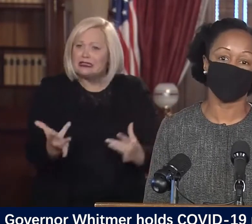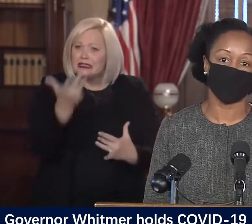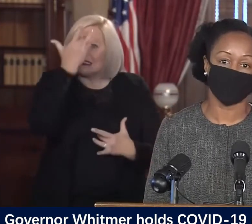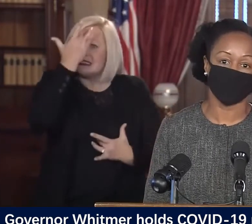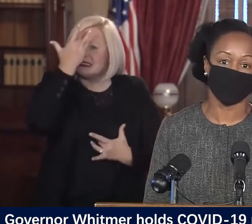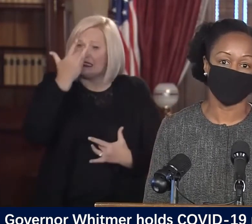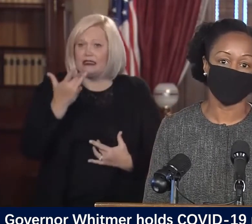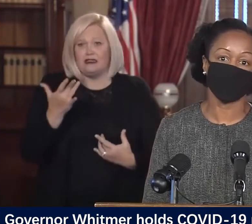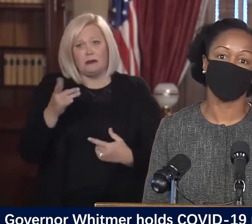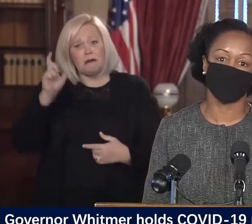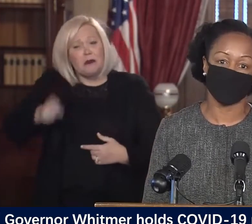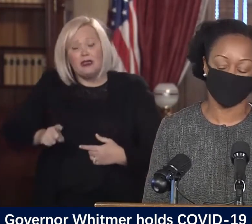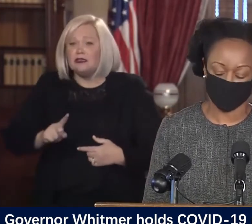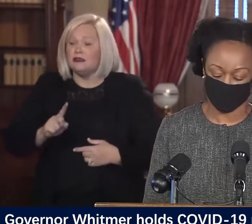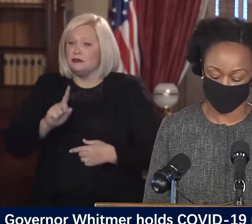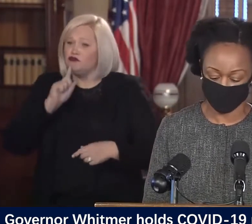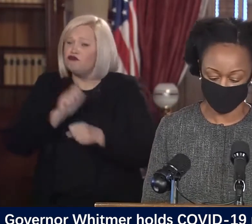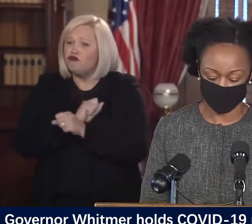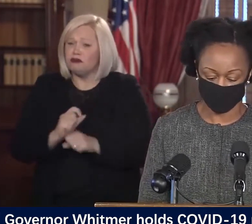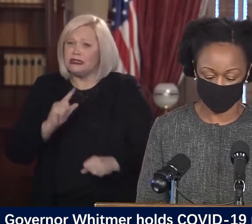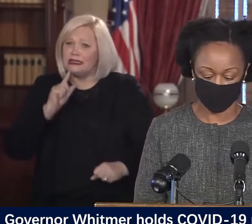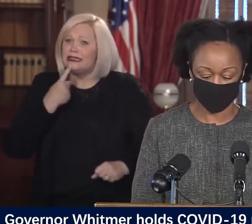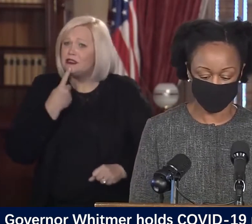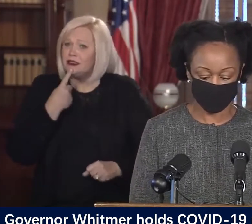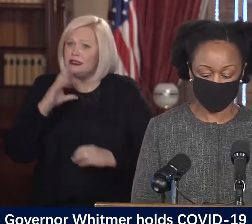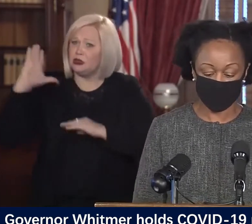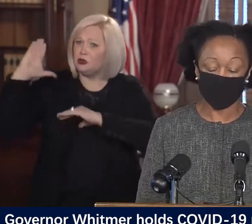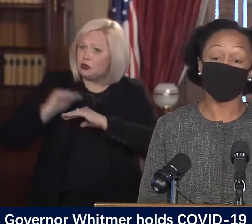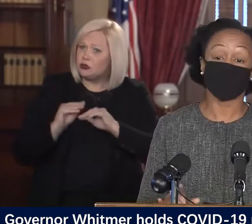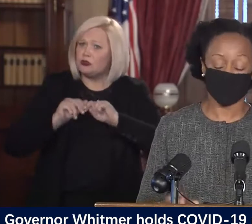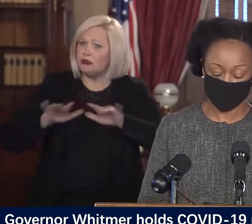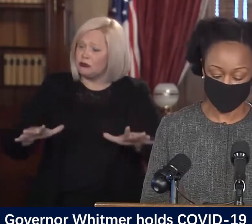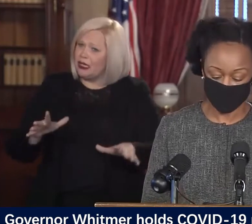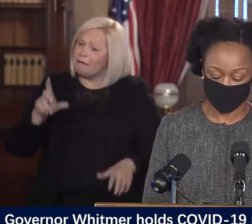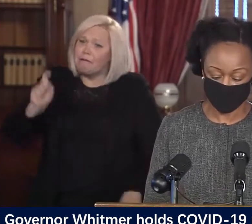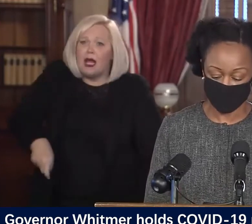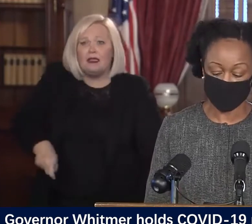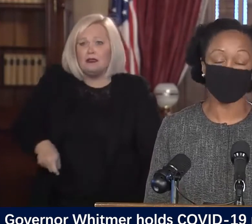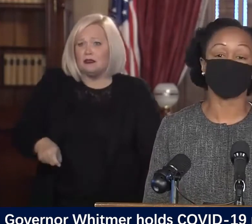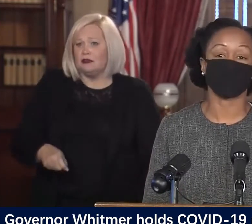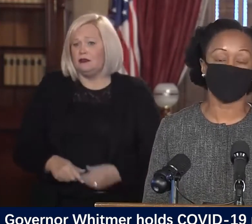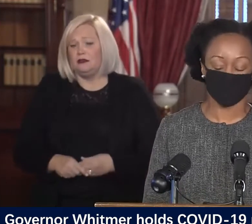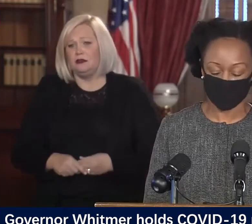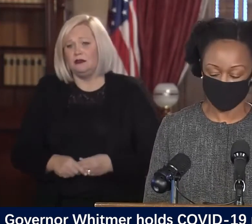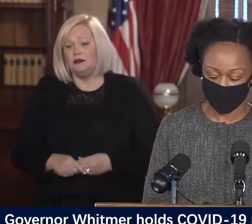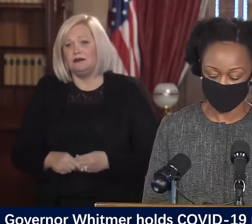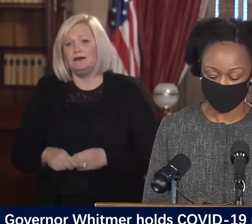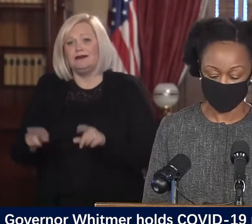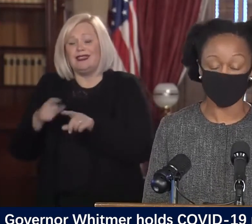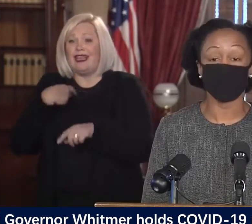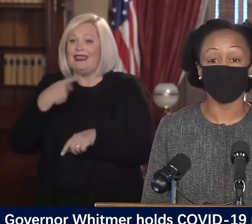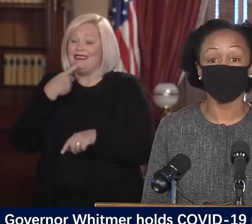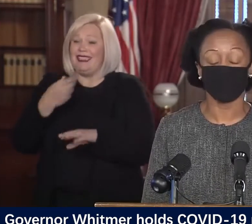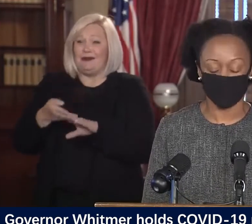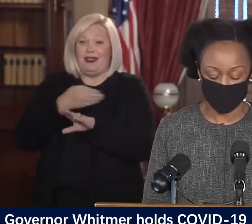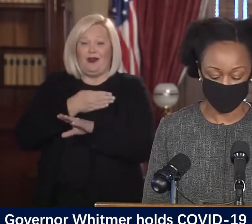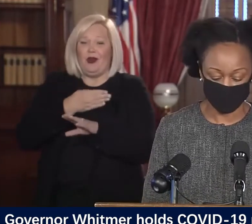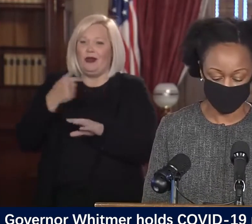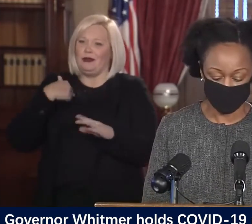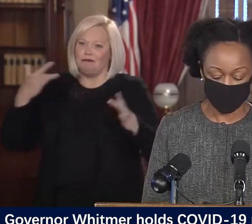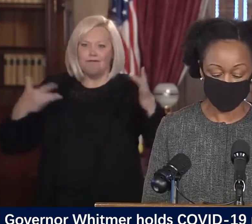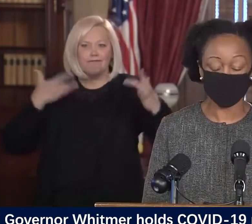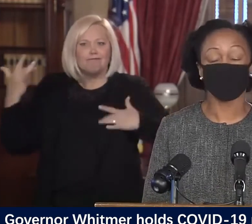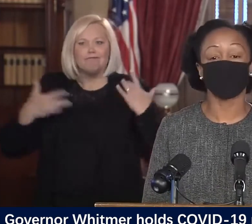do what we can to prevent spread. As I've said earlier, I'm excited that vaccines are on the